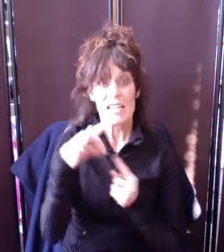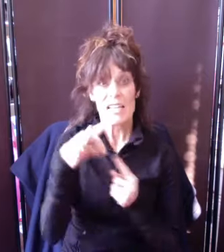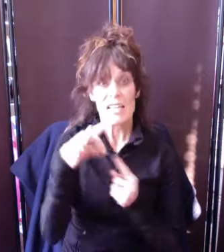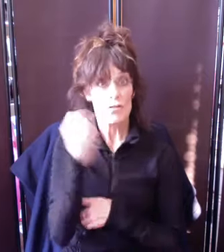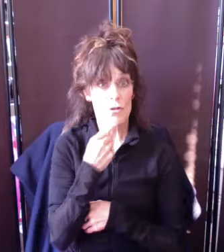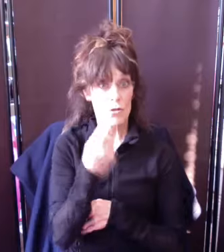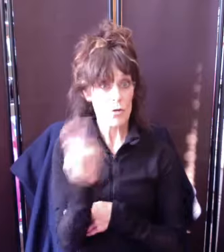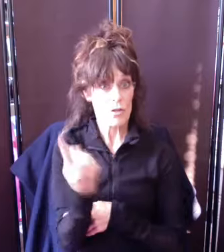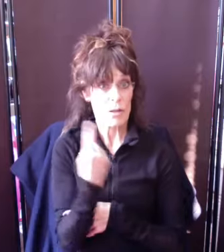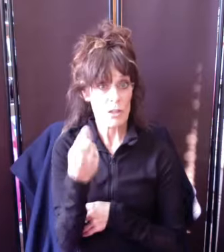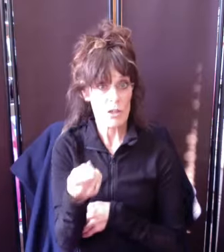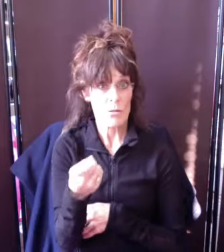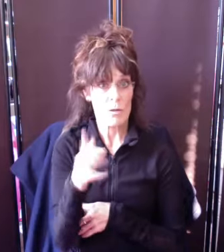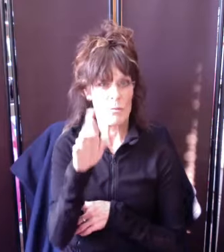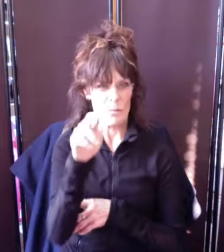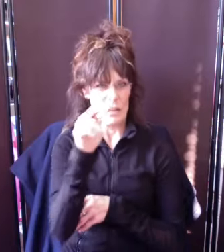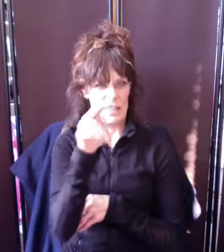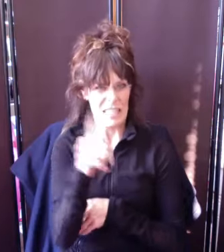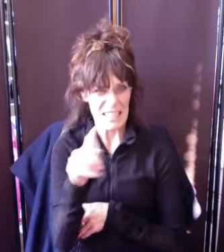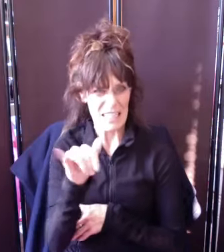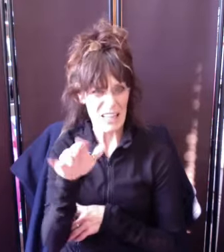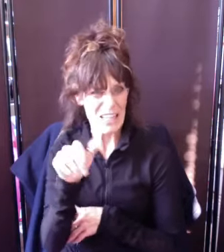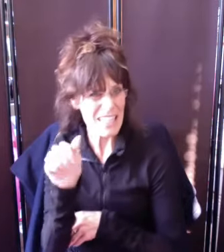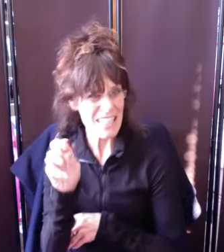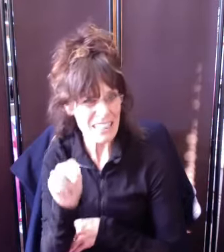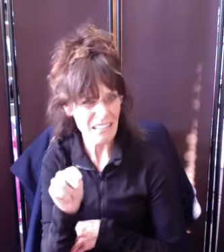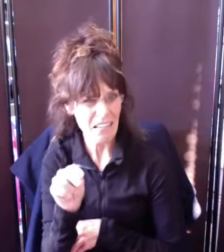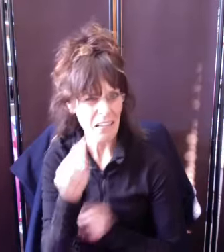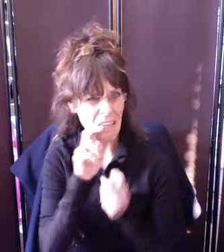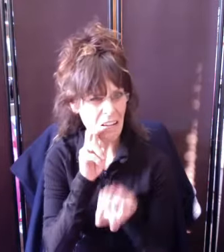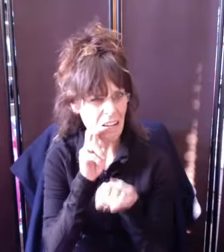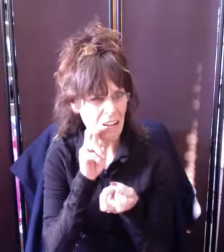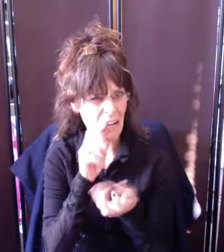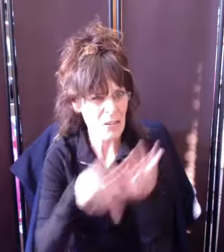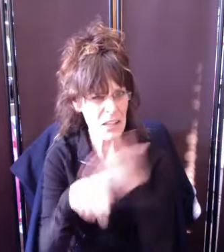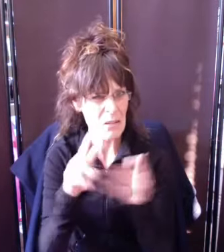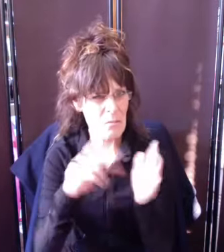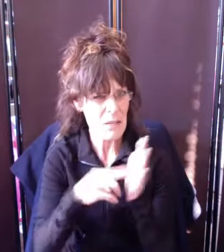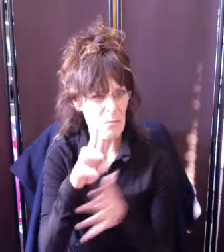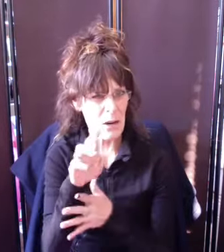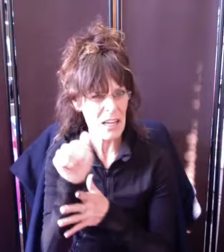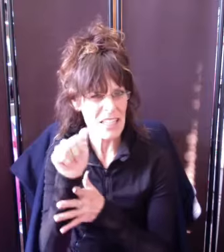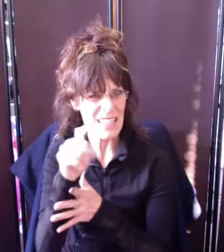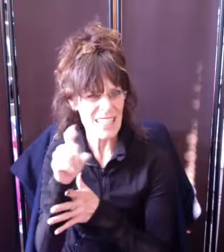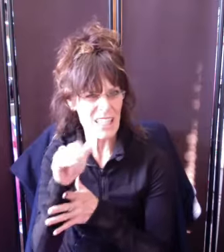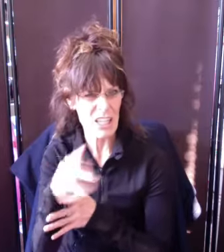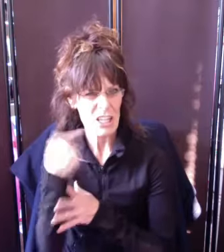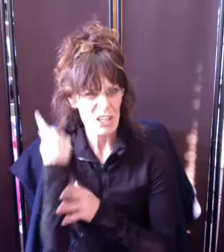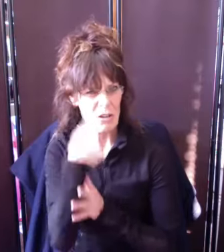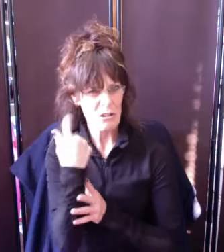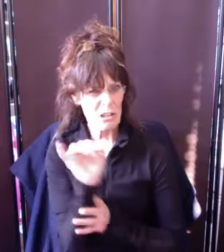were Brazilian and they looked at you and went, huh? Because I'm not exactly what most people think of as the typical Brazilian,